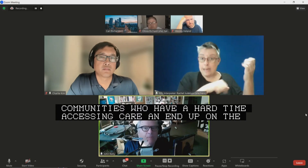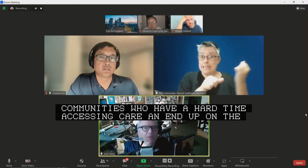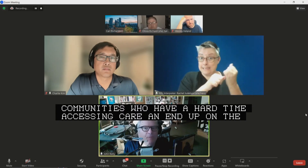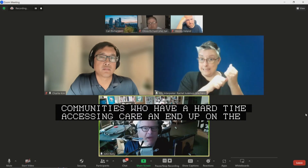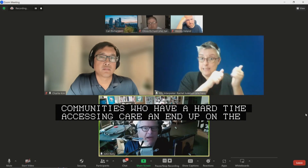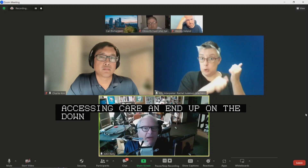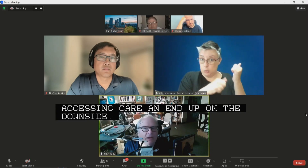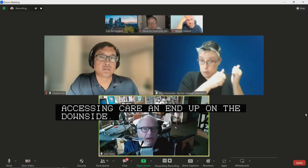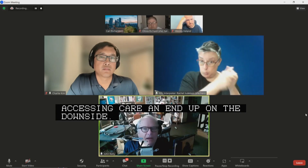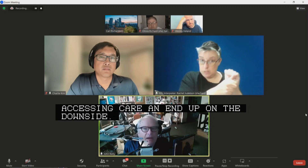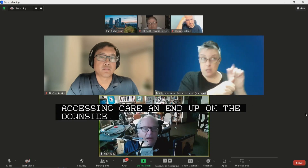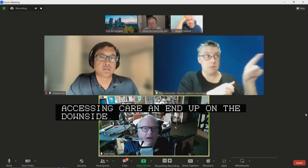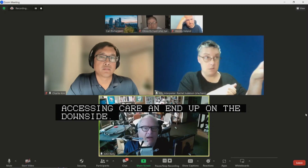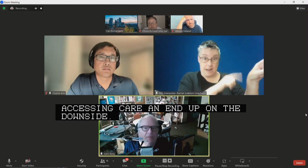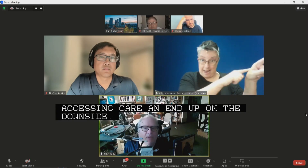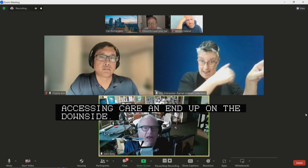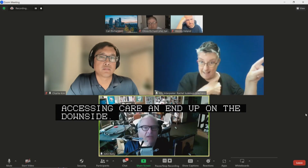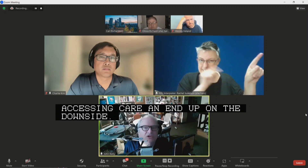been implemented,